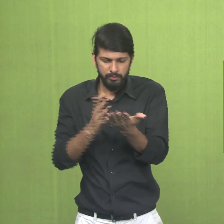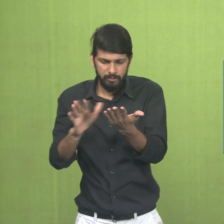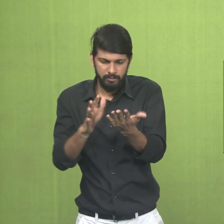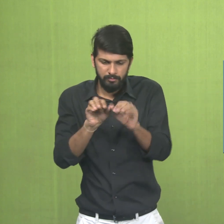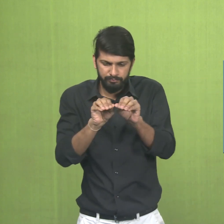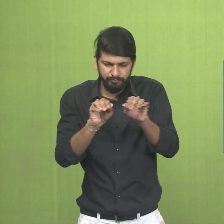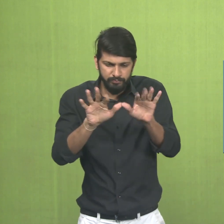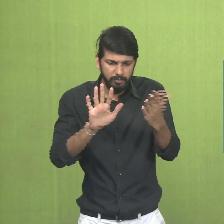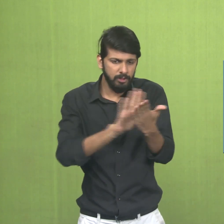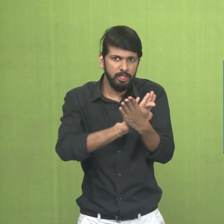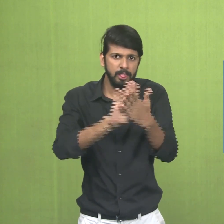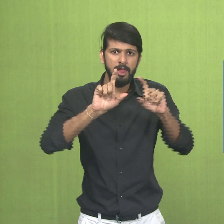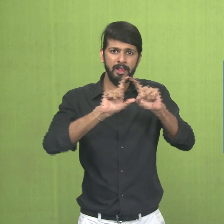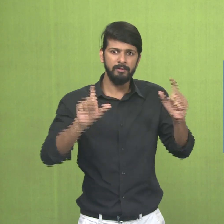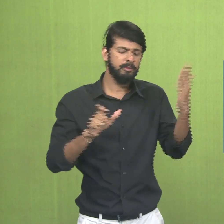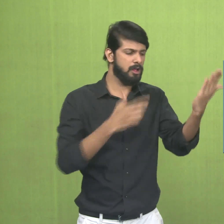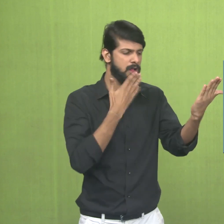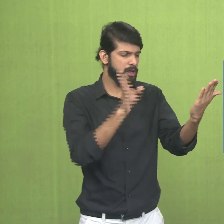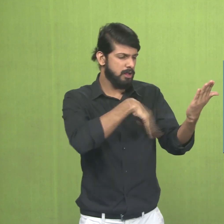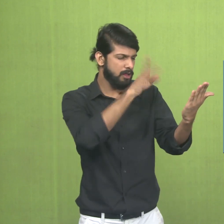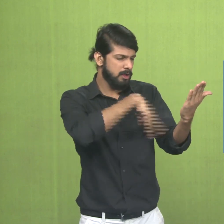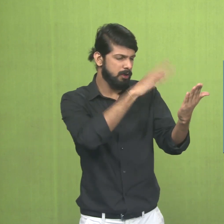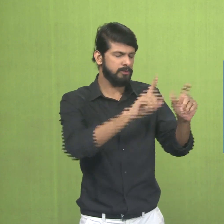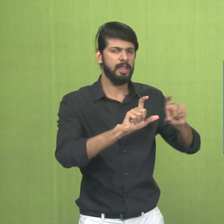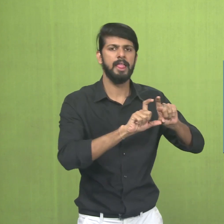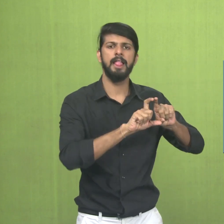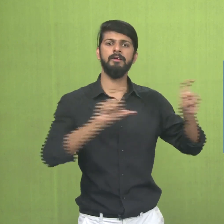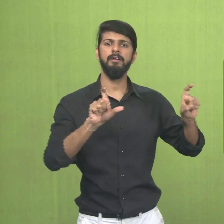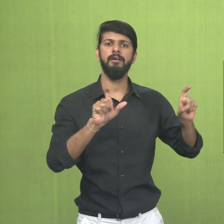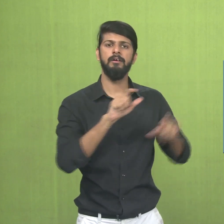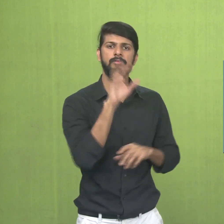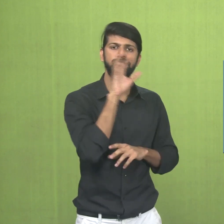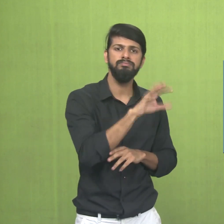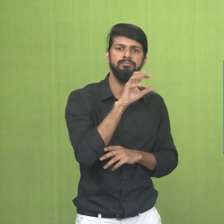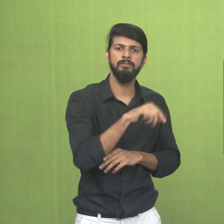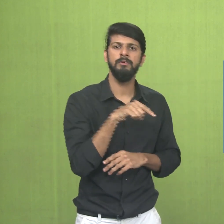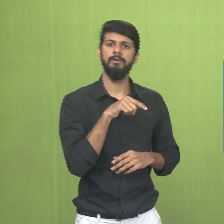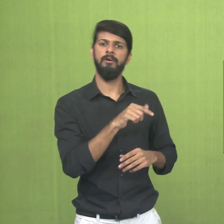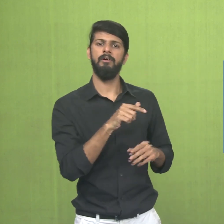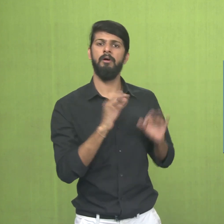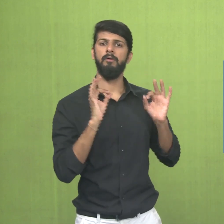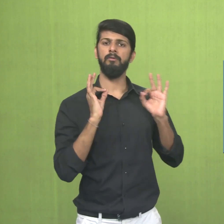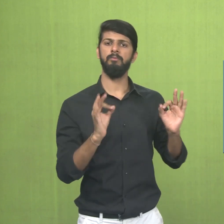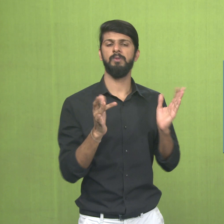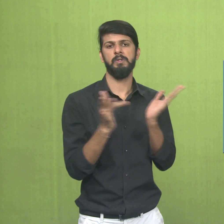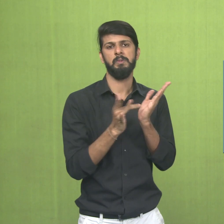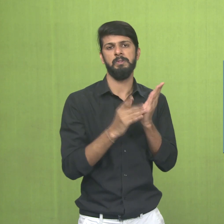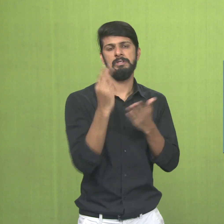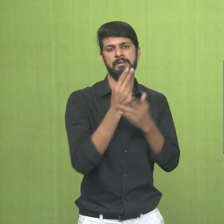again so that it spreads, the color spreads in such a way that it looks brilliant and beautiful, and this is known as the wash